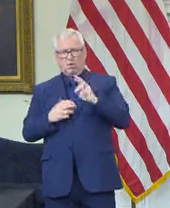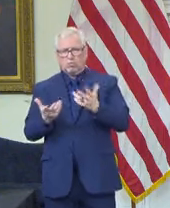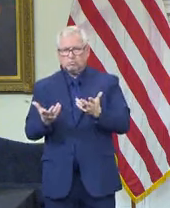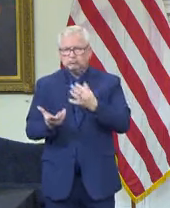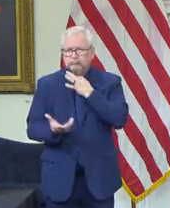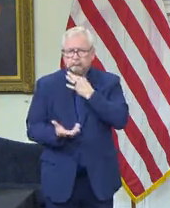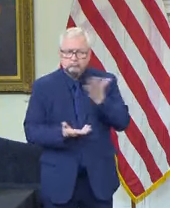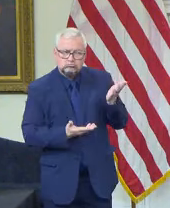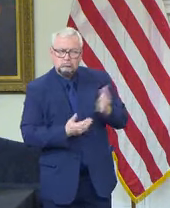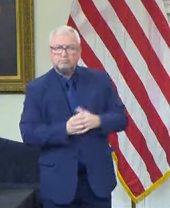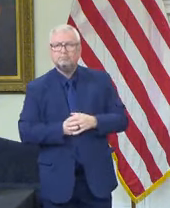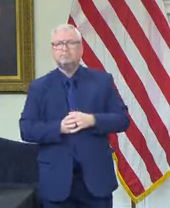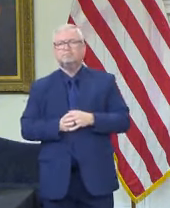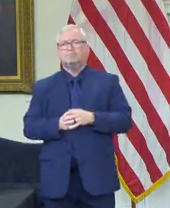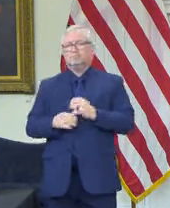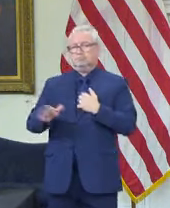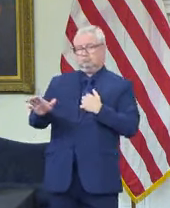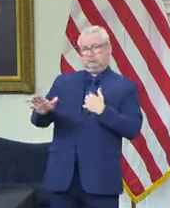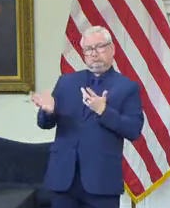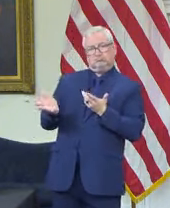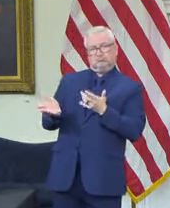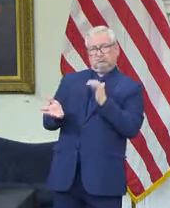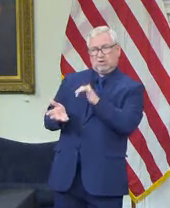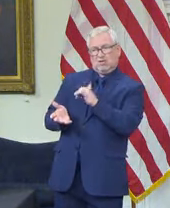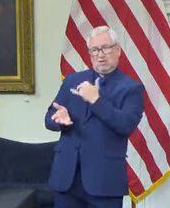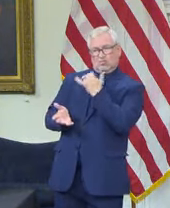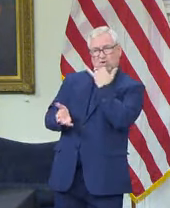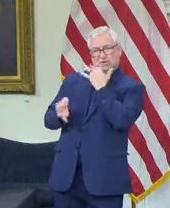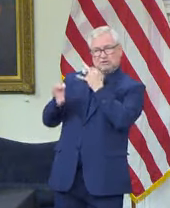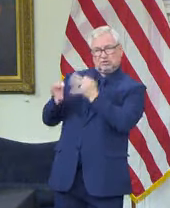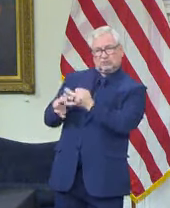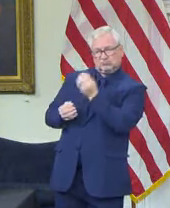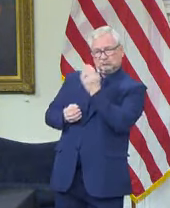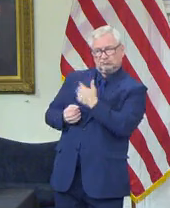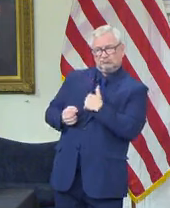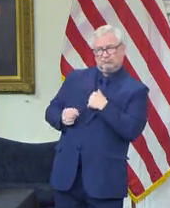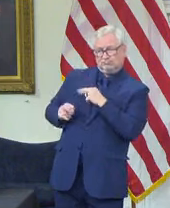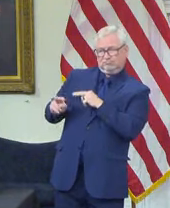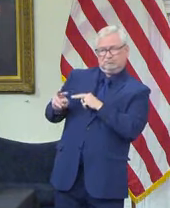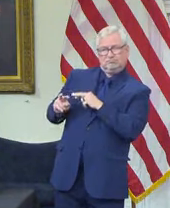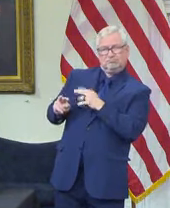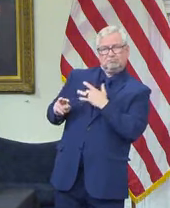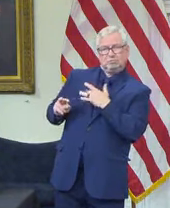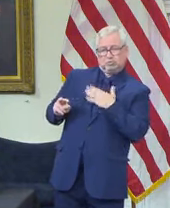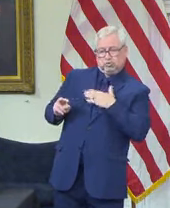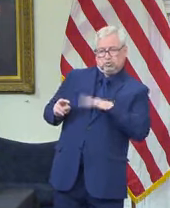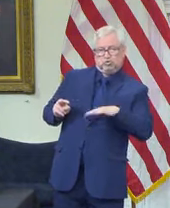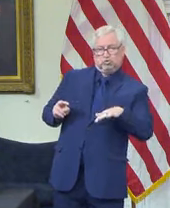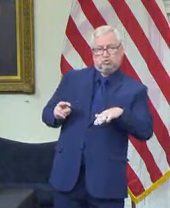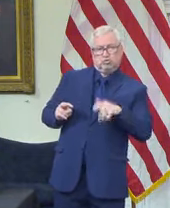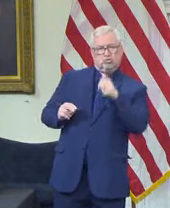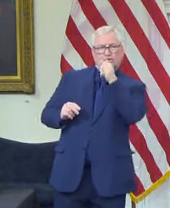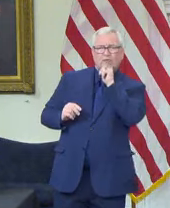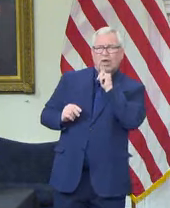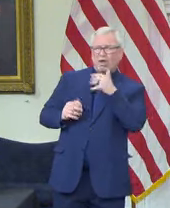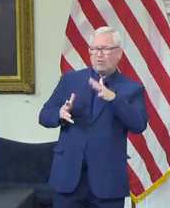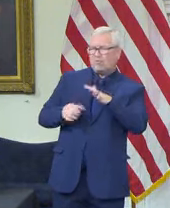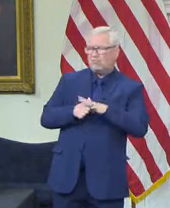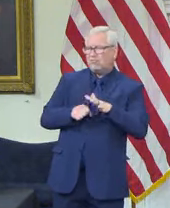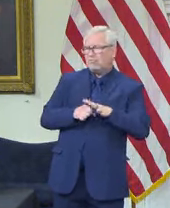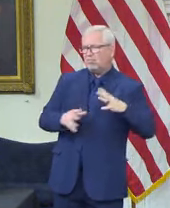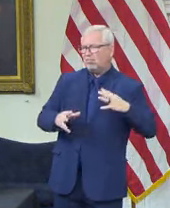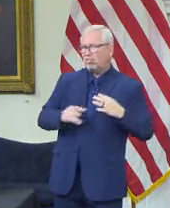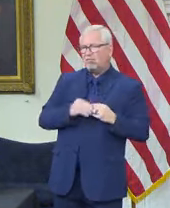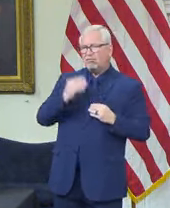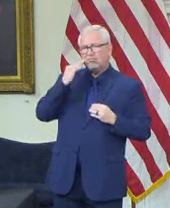Look, our kids have suffered enough. They've been out of school for far too long. You know, we want to make sure that we're keeping our kids